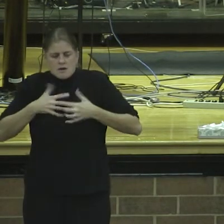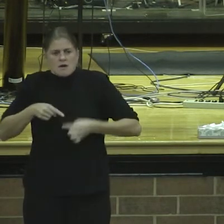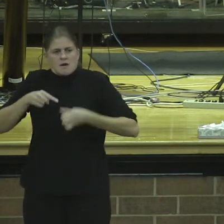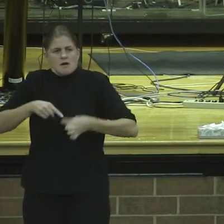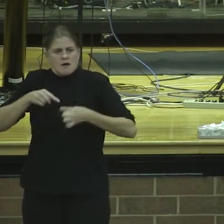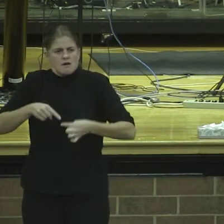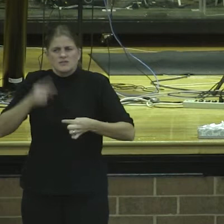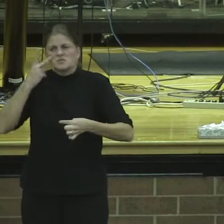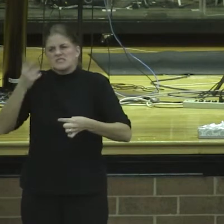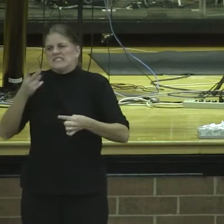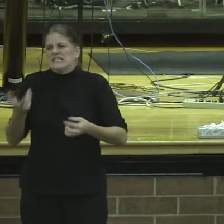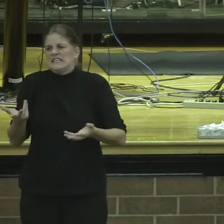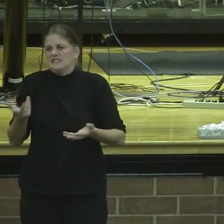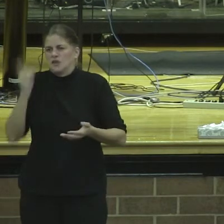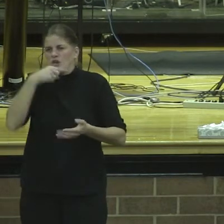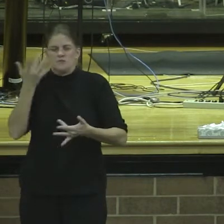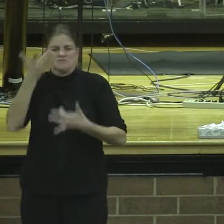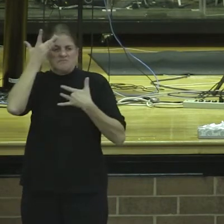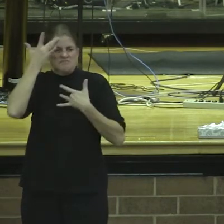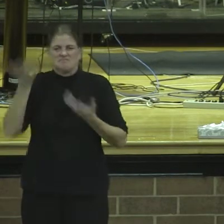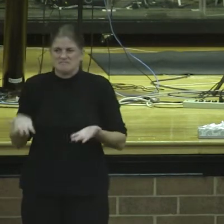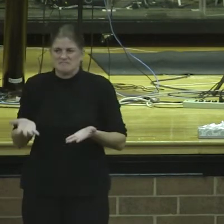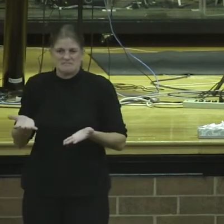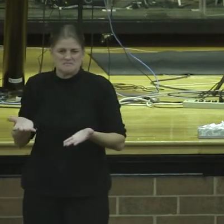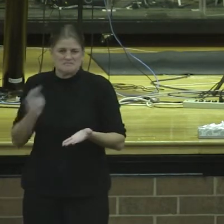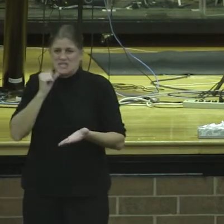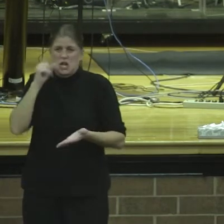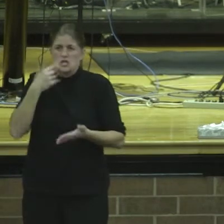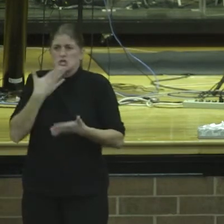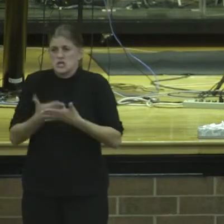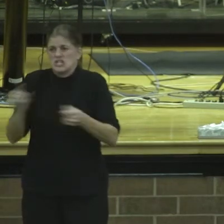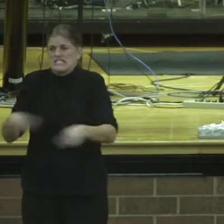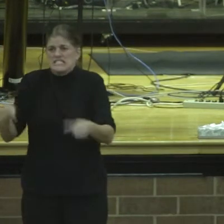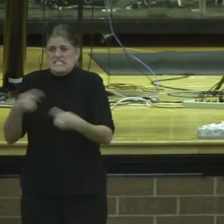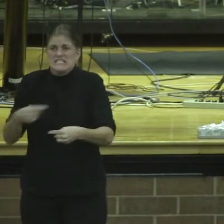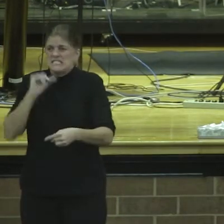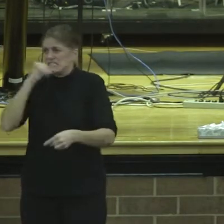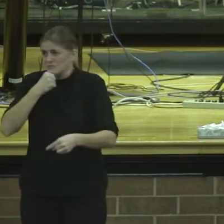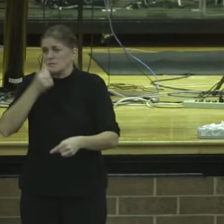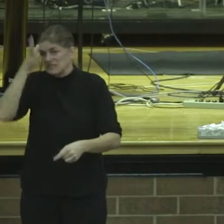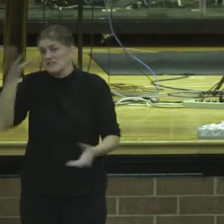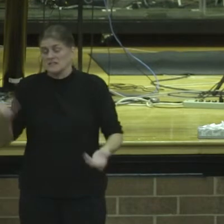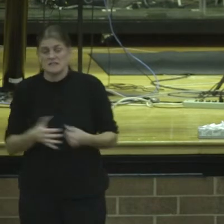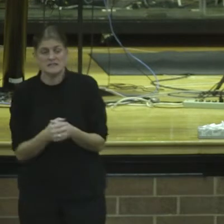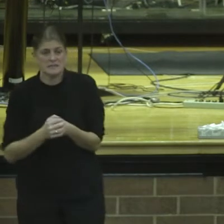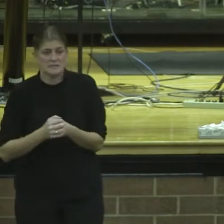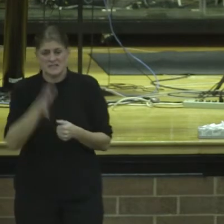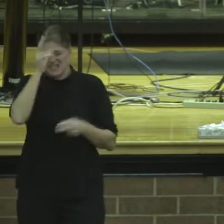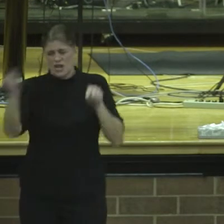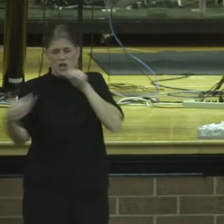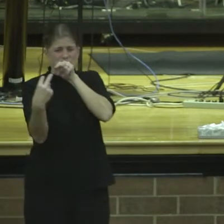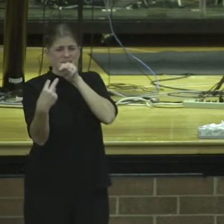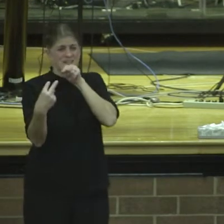You could see, you can see sickness on somebody. Like, he just looked like he was in pain and in sickness. And he looked at me and he said, I